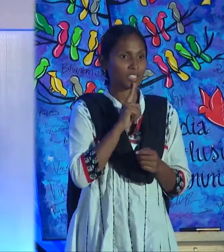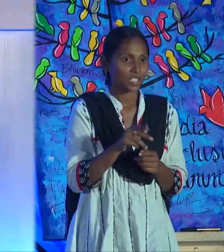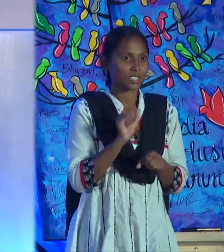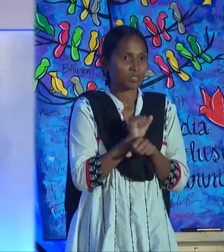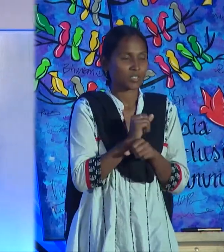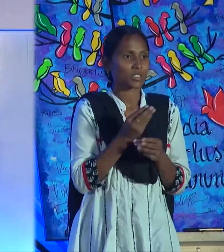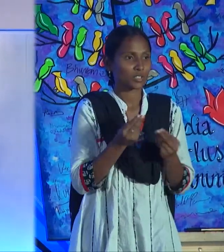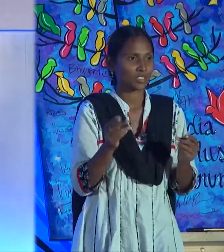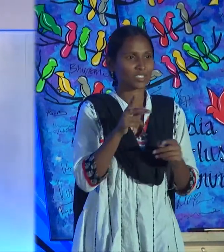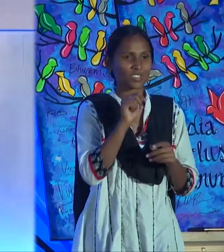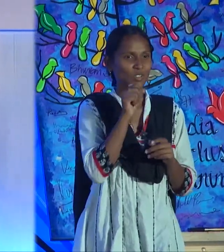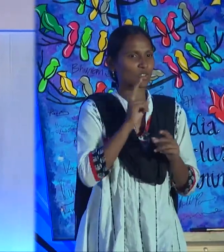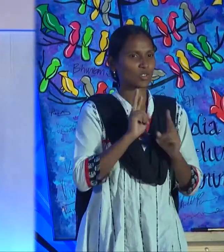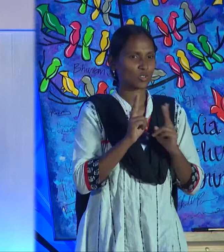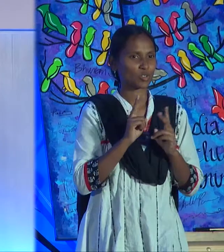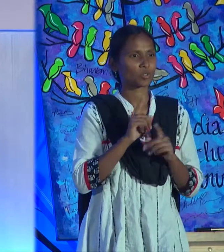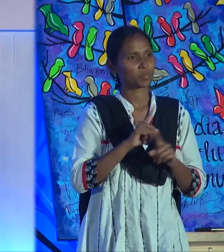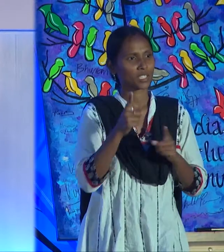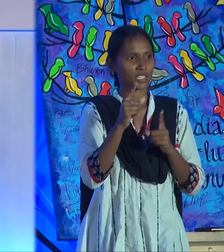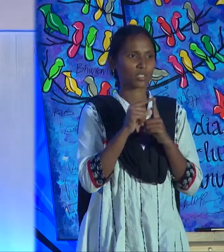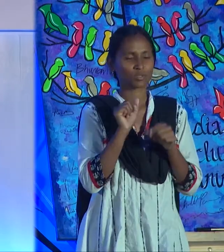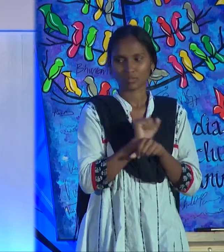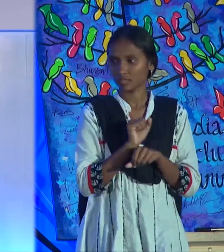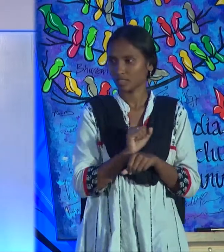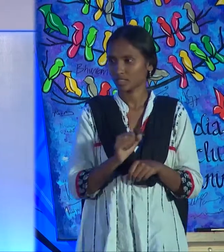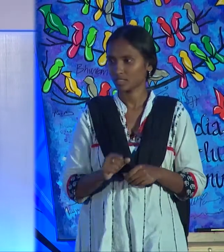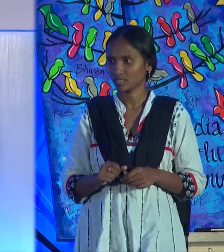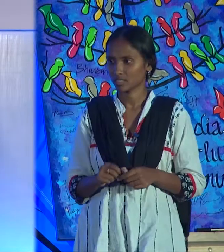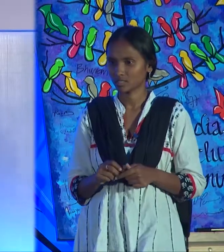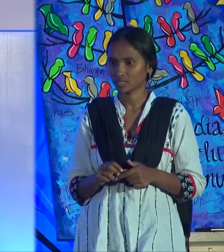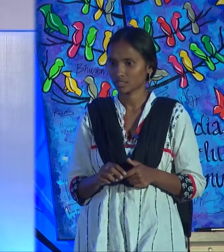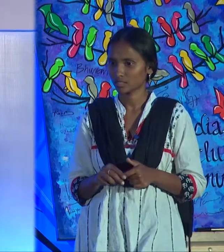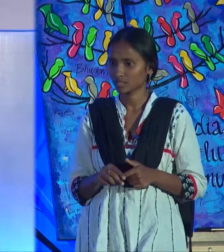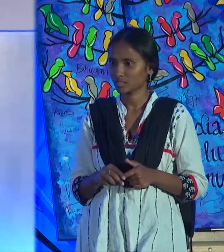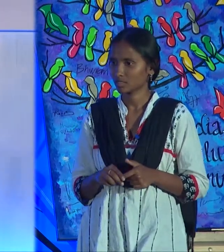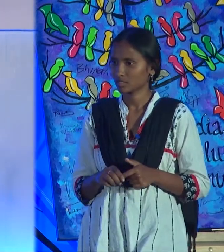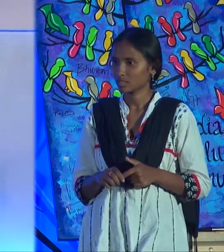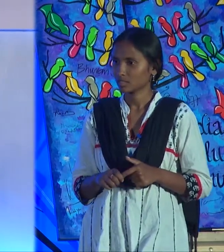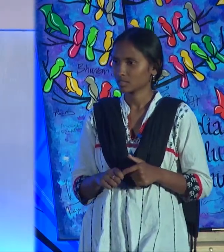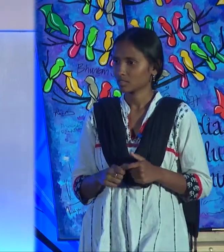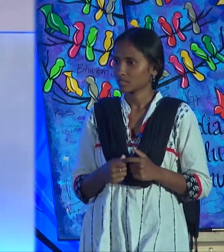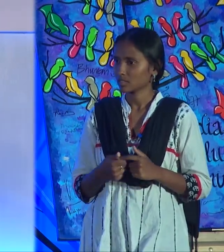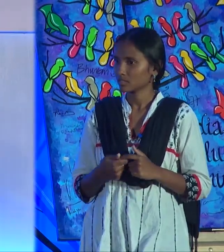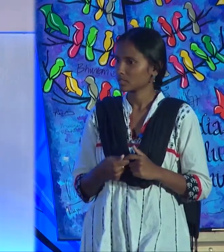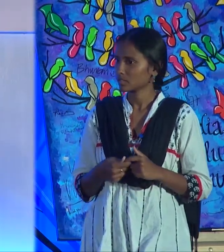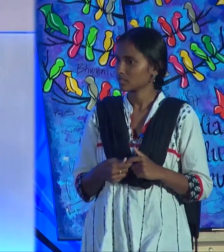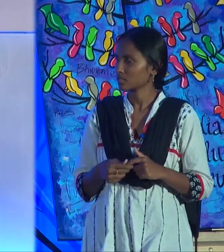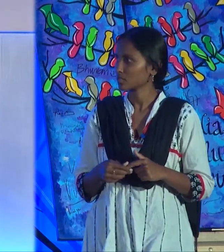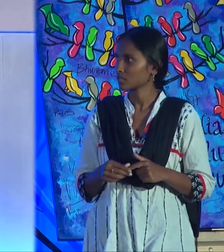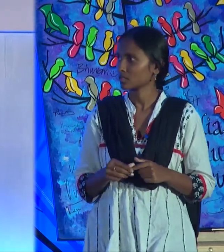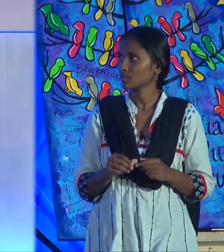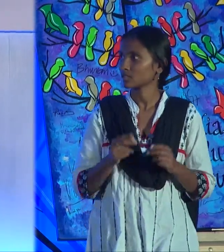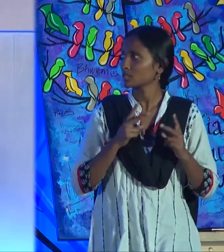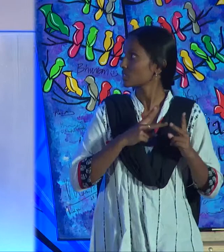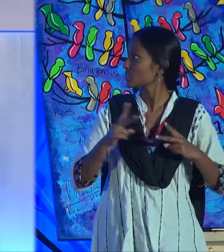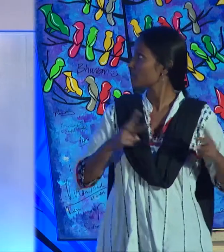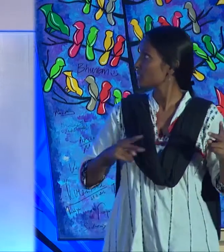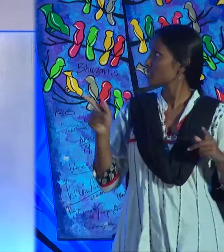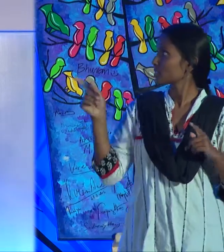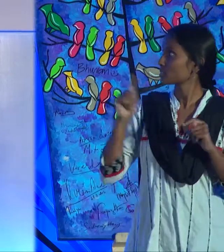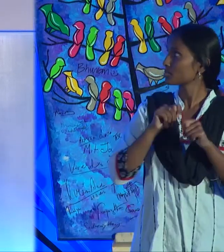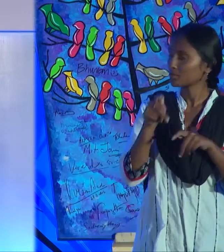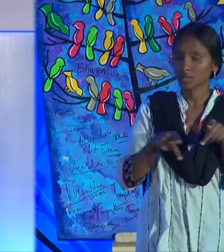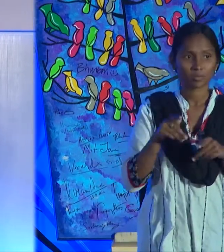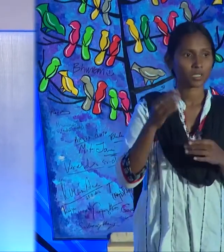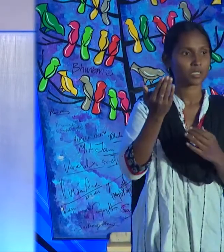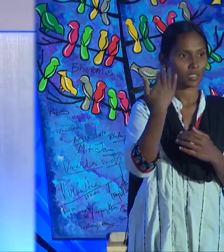just talkers, but they're doers. So, we got some really, really amazing people coming and joining us and helping us do what